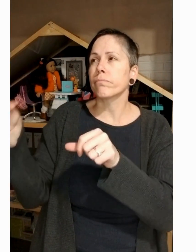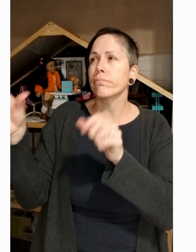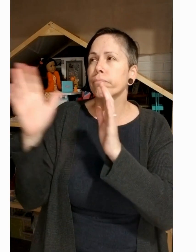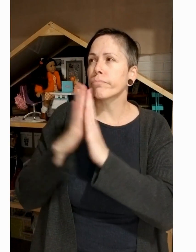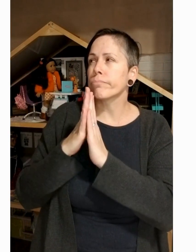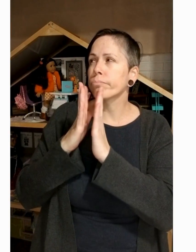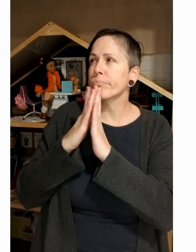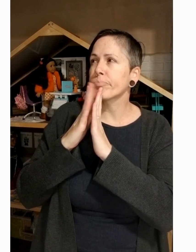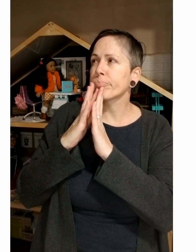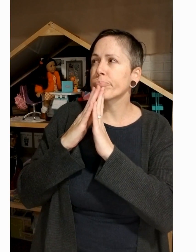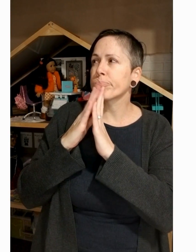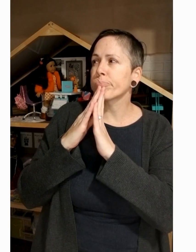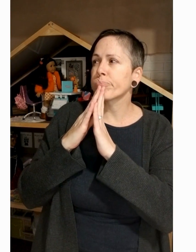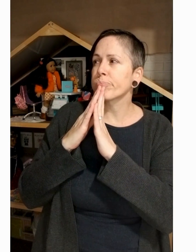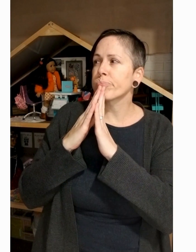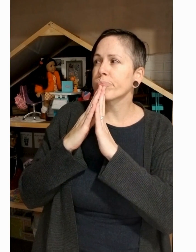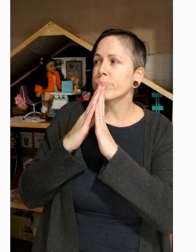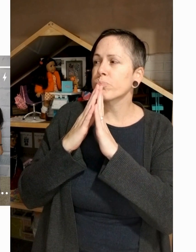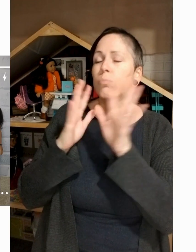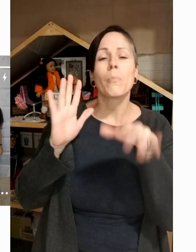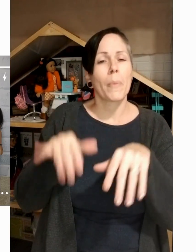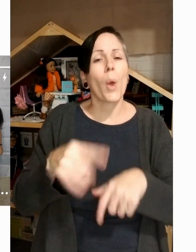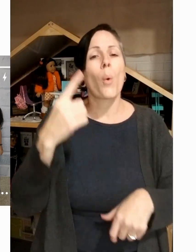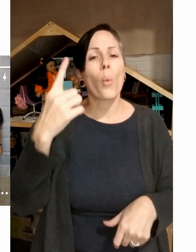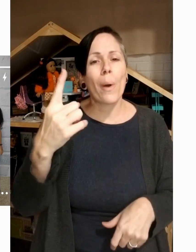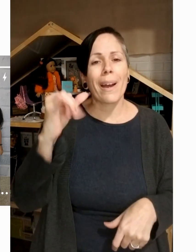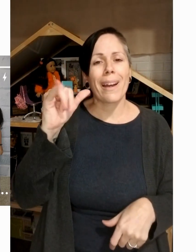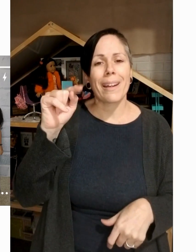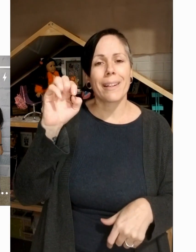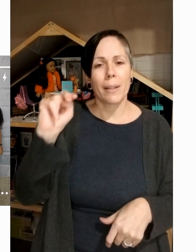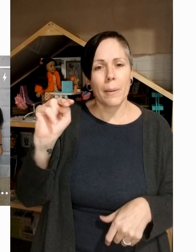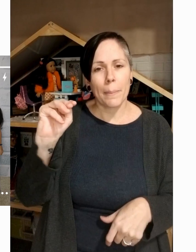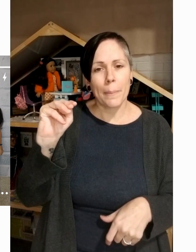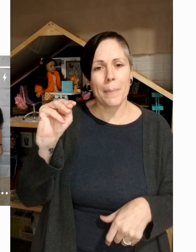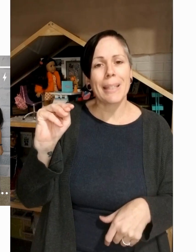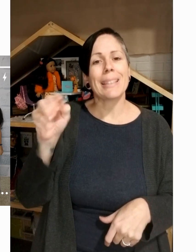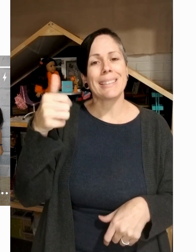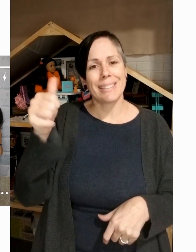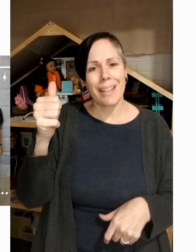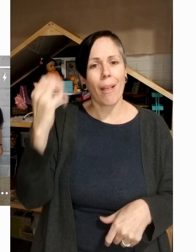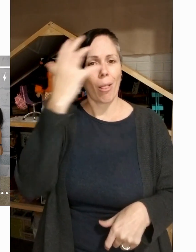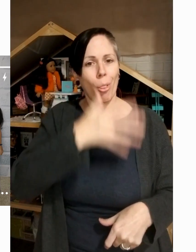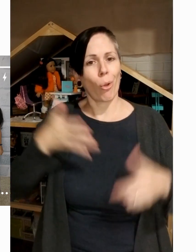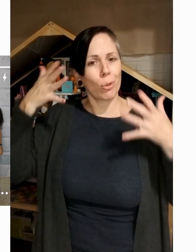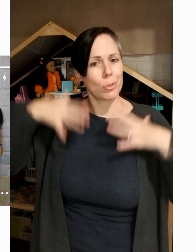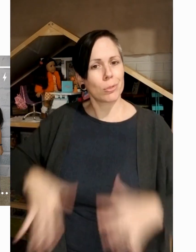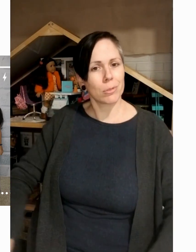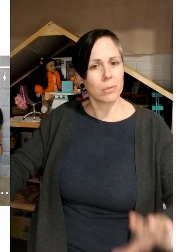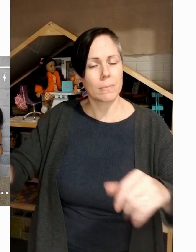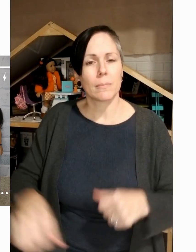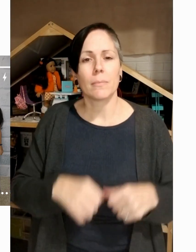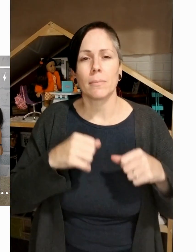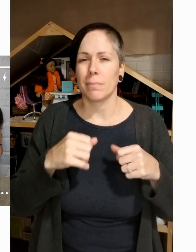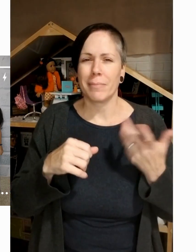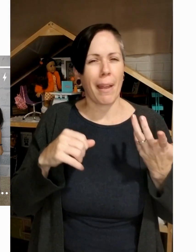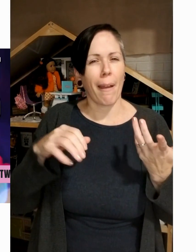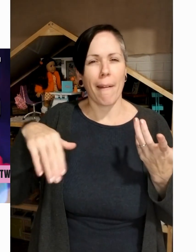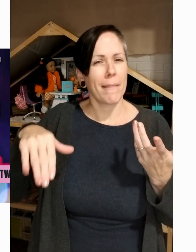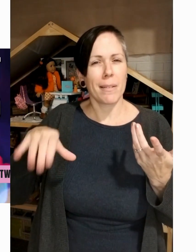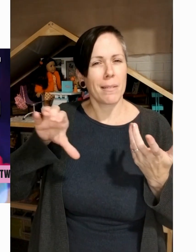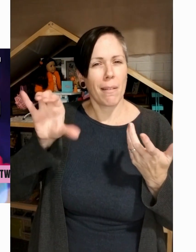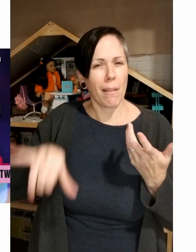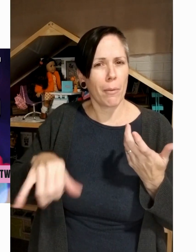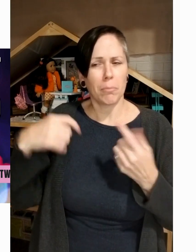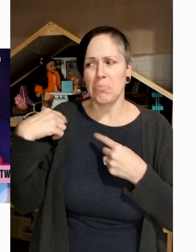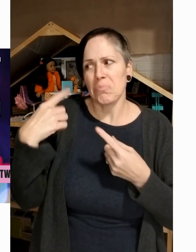do, let's do the 1 item 10 looks videos because I haven't done those. I haven't done that challenge in a little